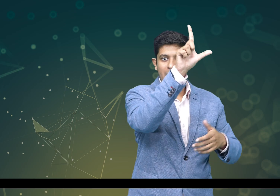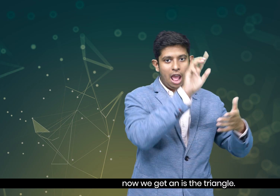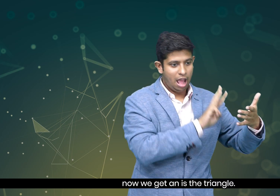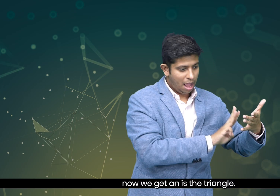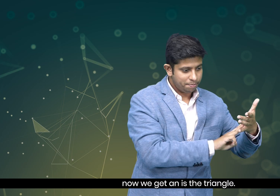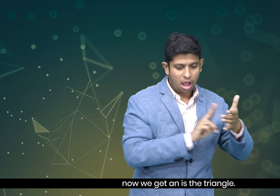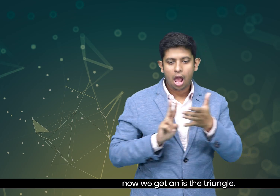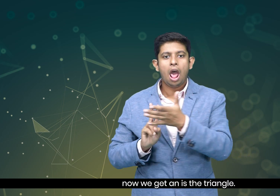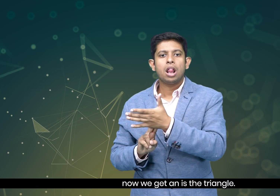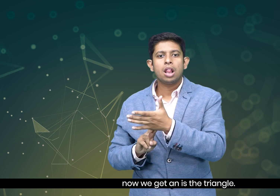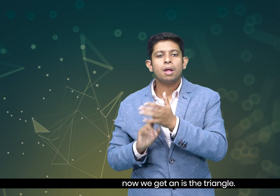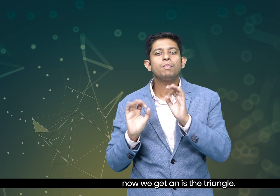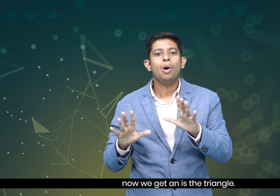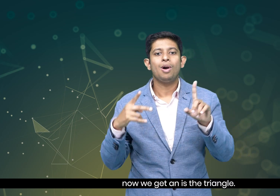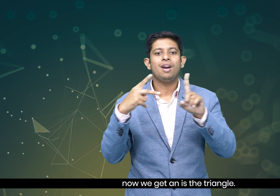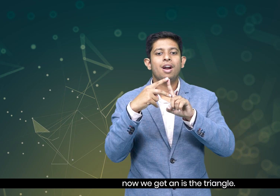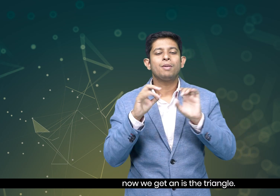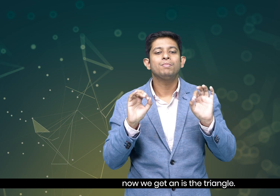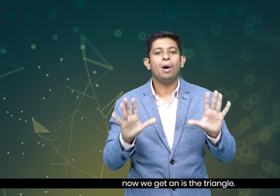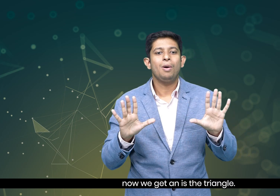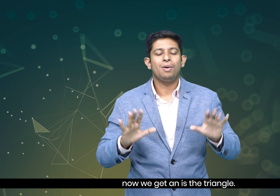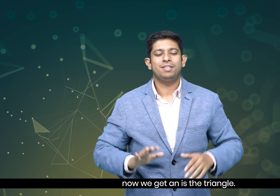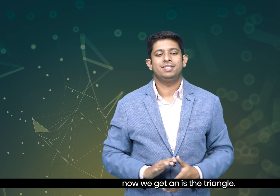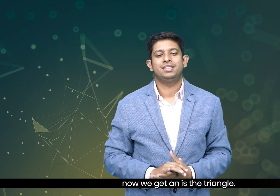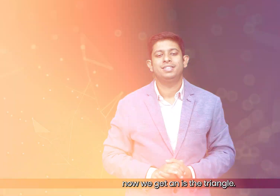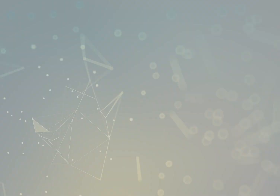Now we get LMN is the required triangle.